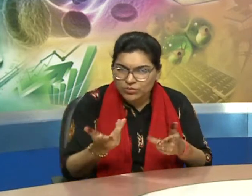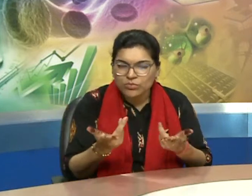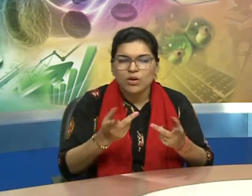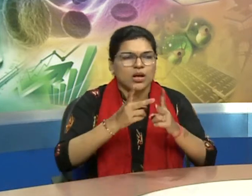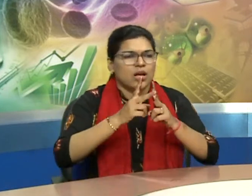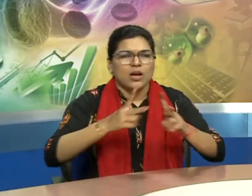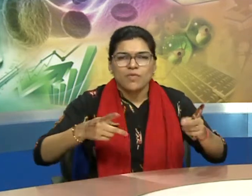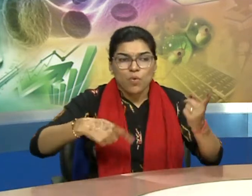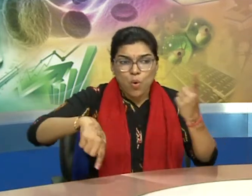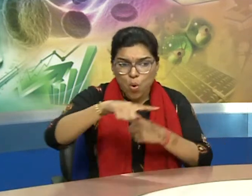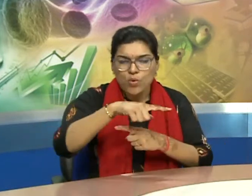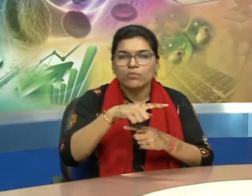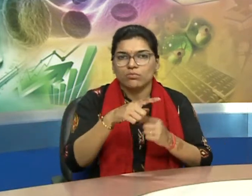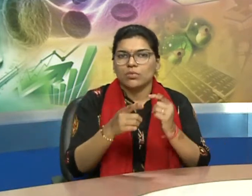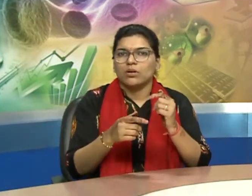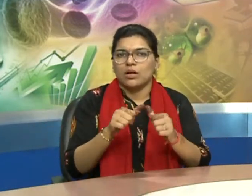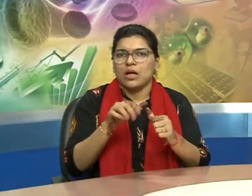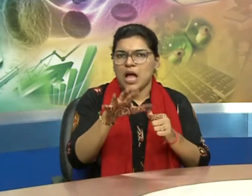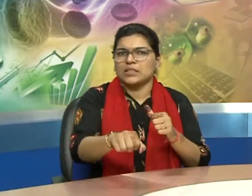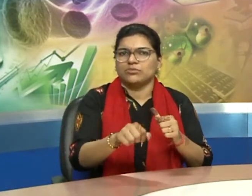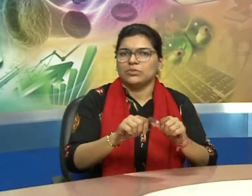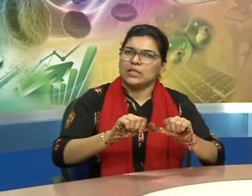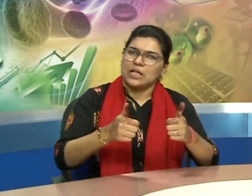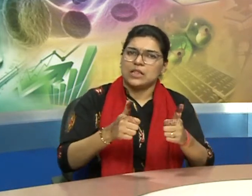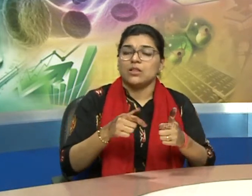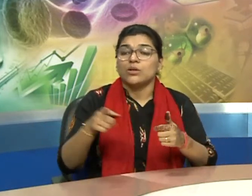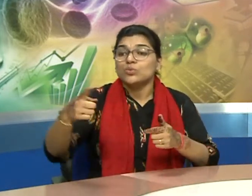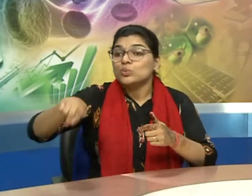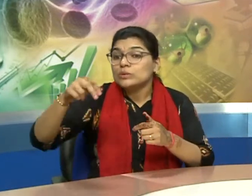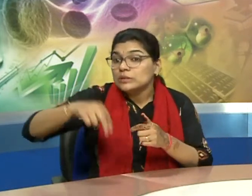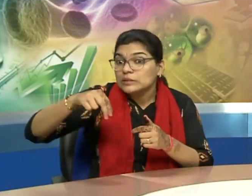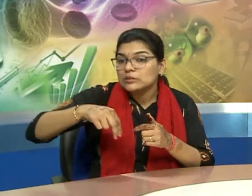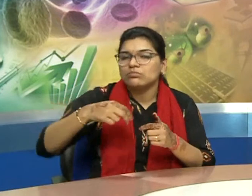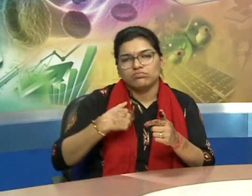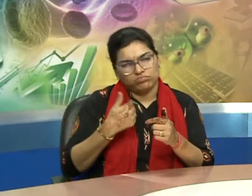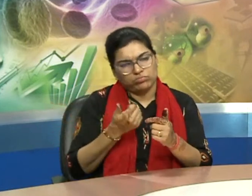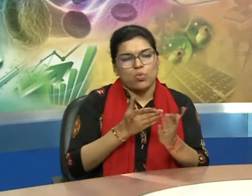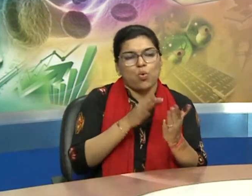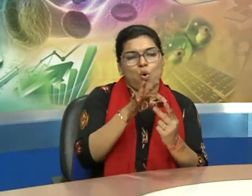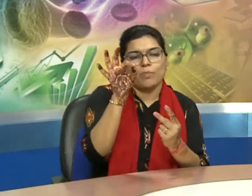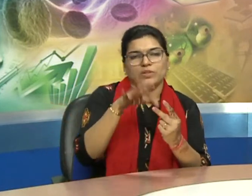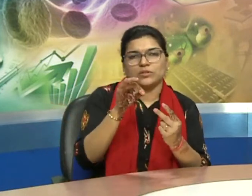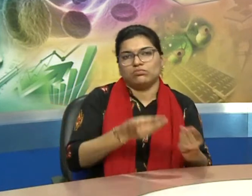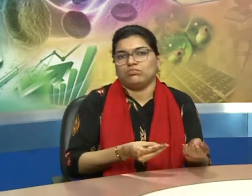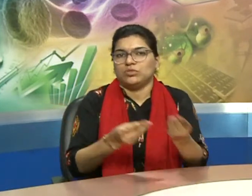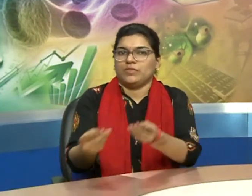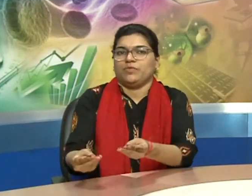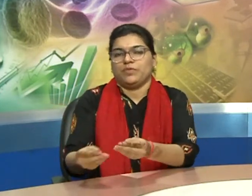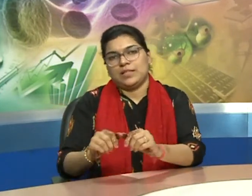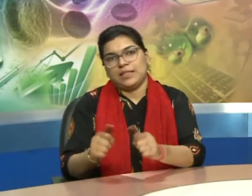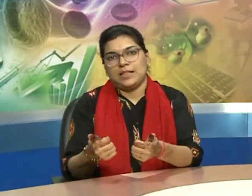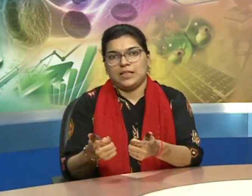or equipments are required by the user, so they are all provided by the